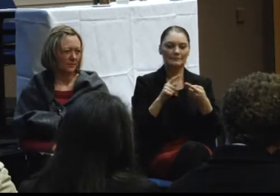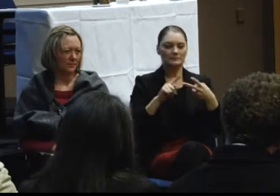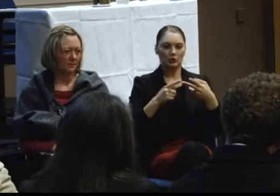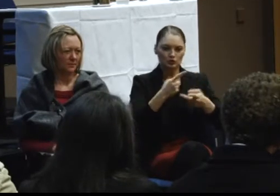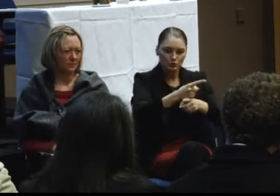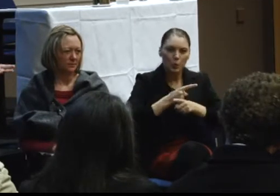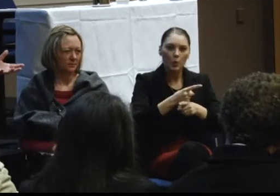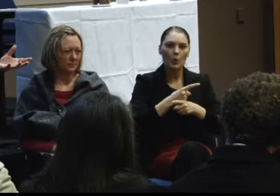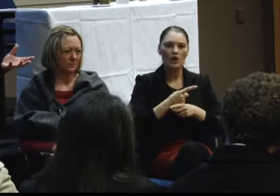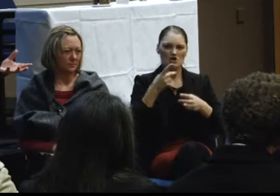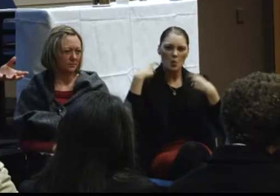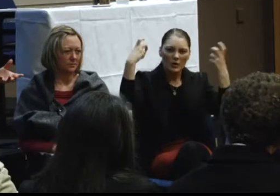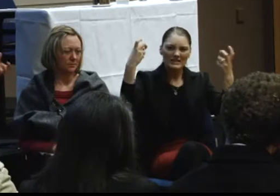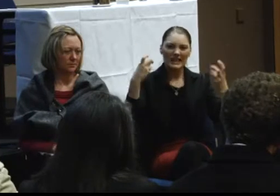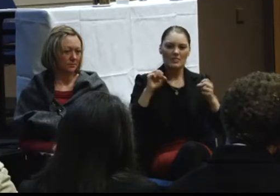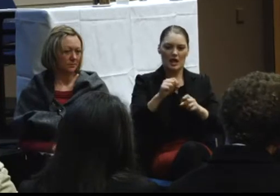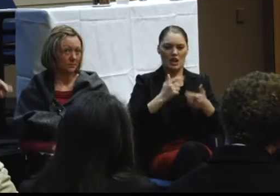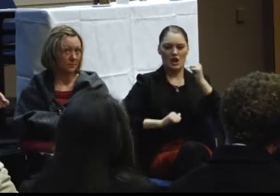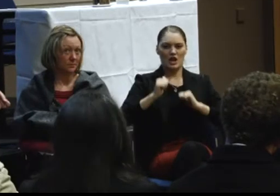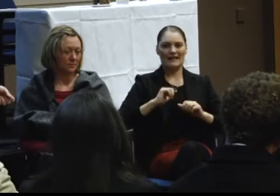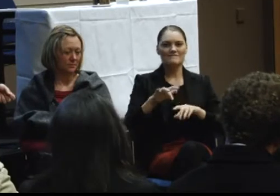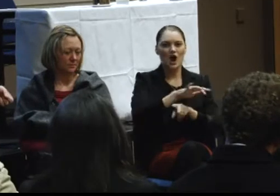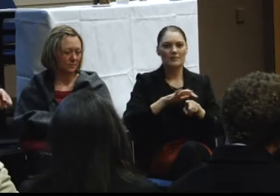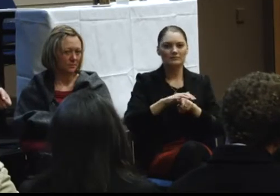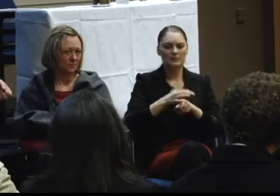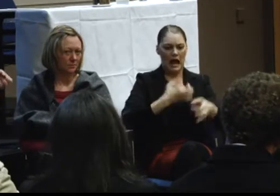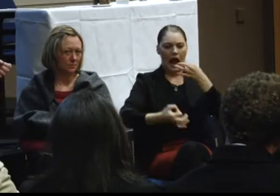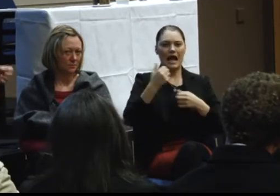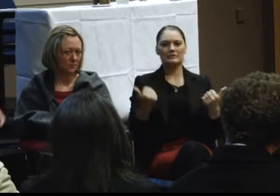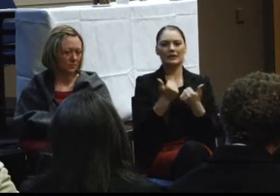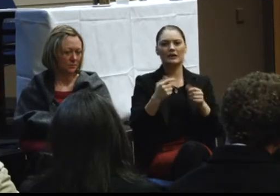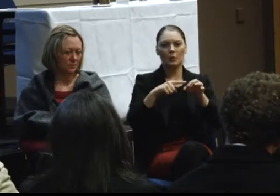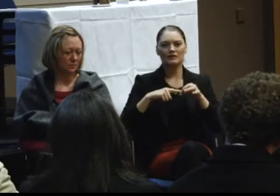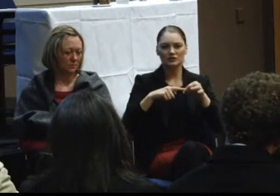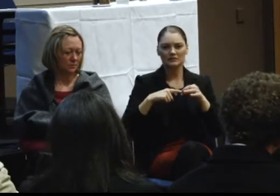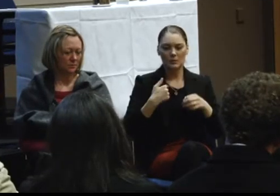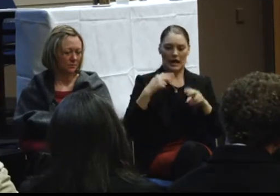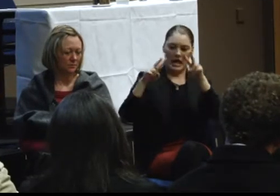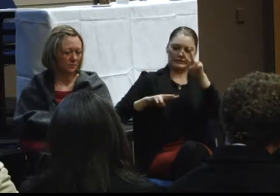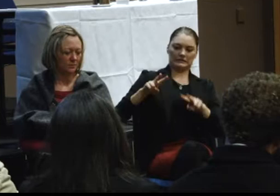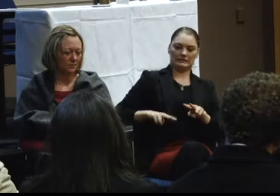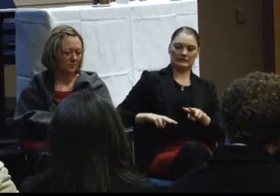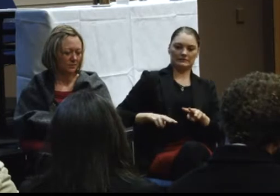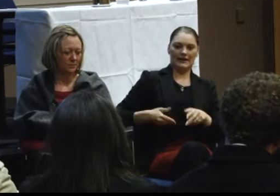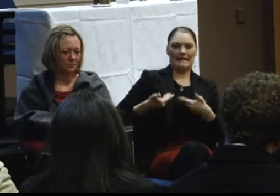and be noisy in their learning and ask questions. And then we assess them by giving them